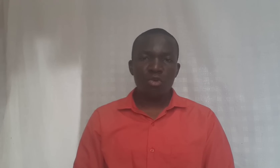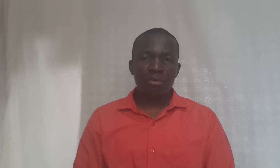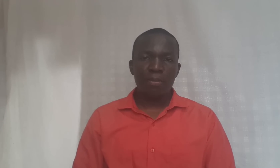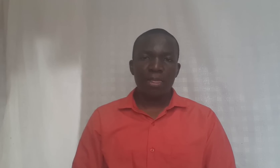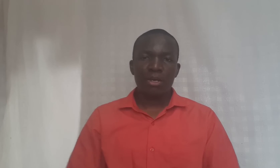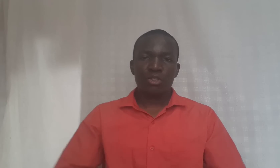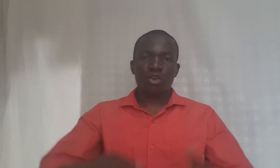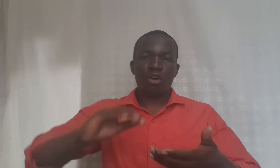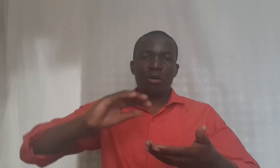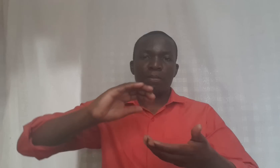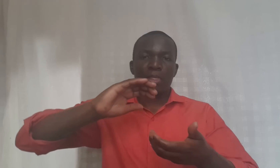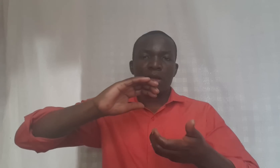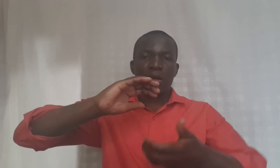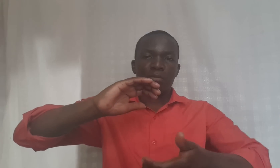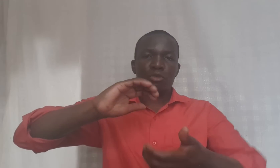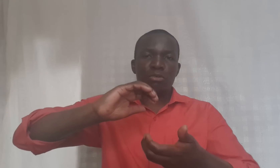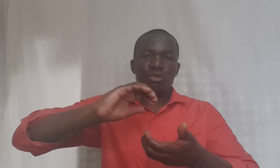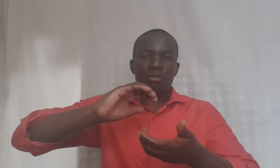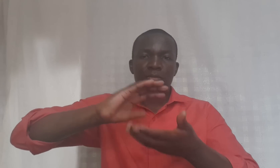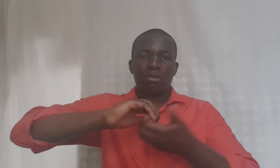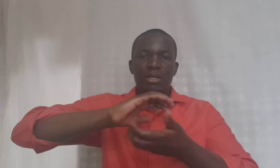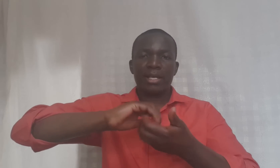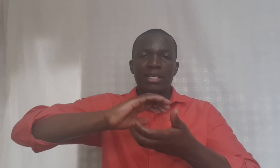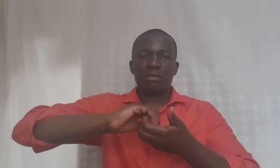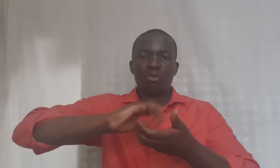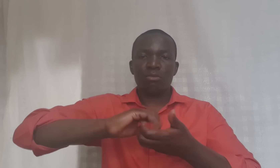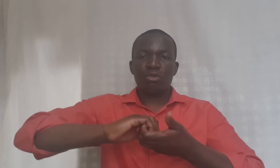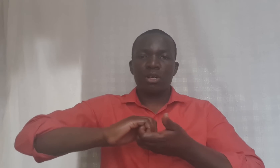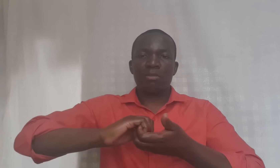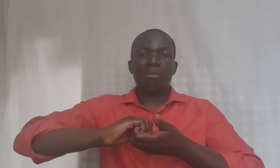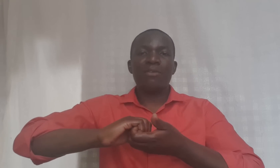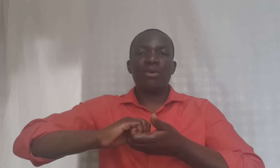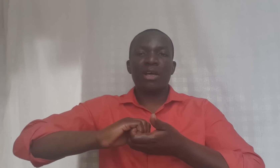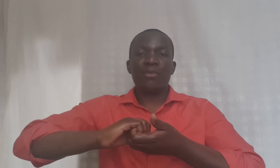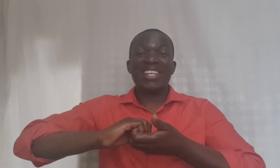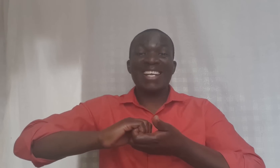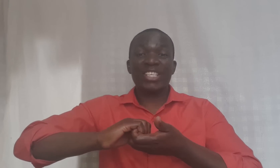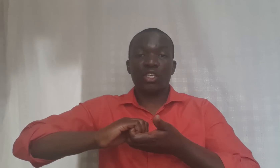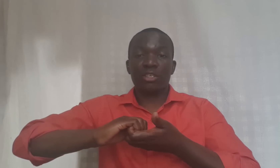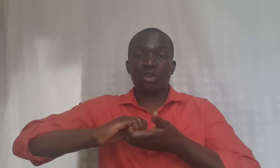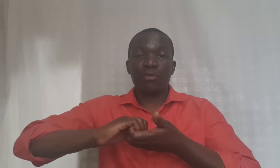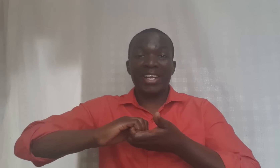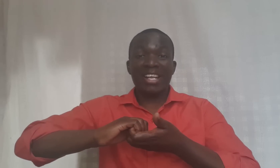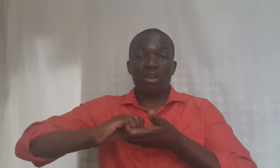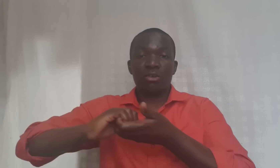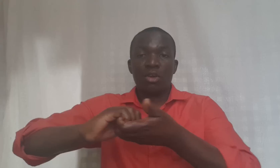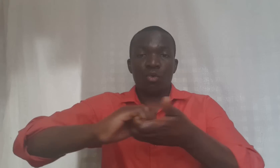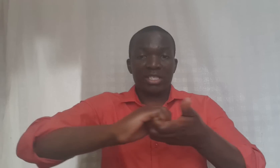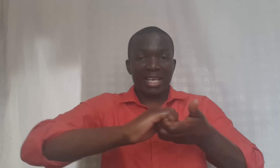Buruburu. So Buruburu like this. Buruburu. Remember, federation or federal was like